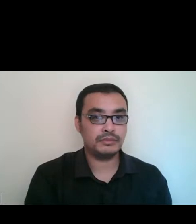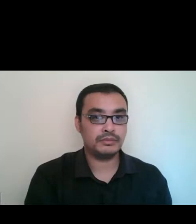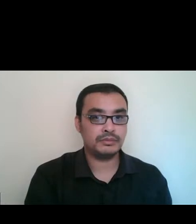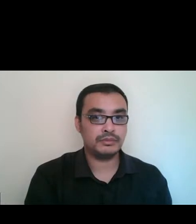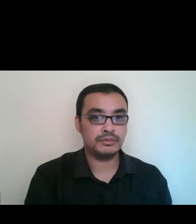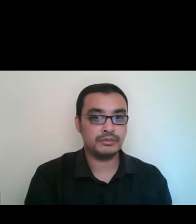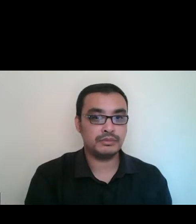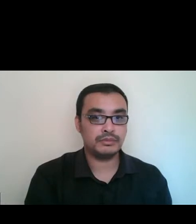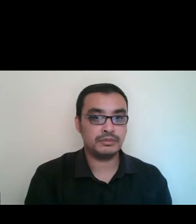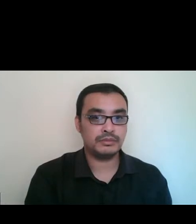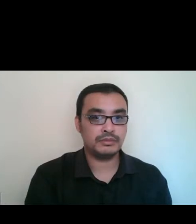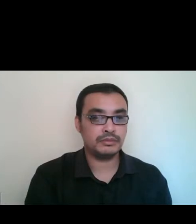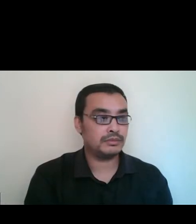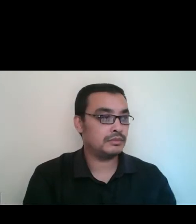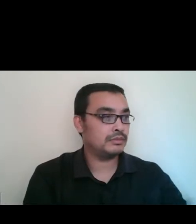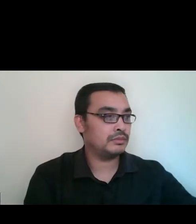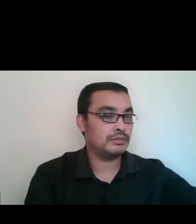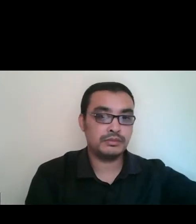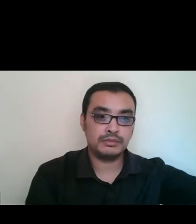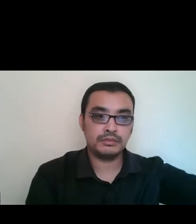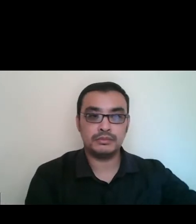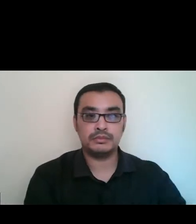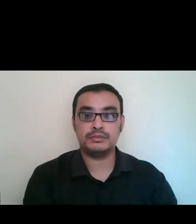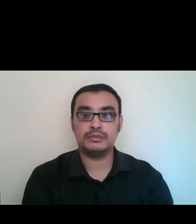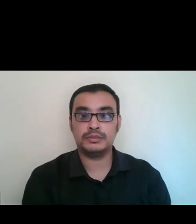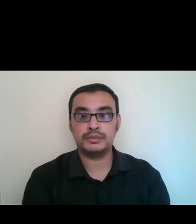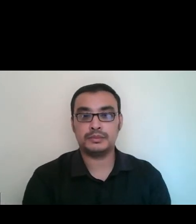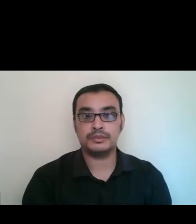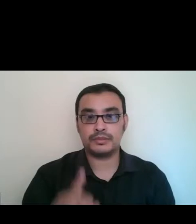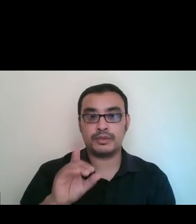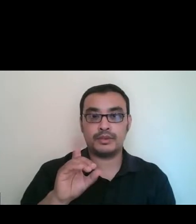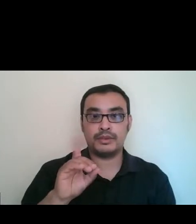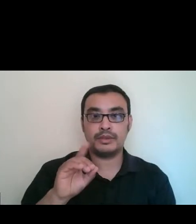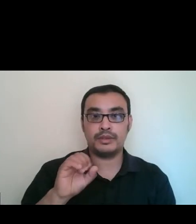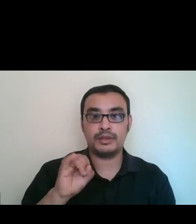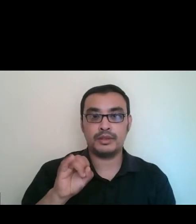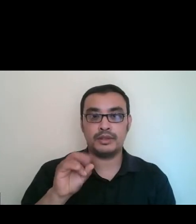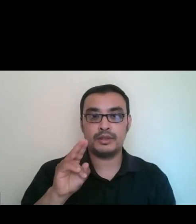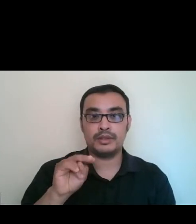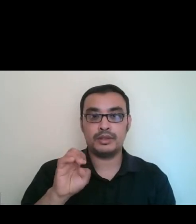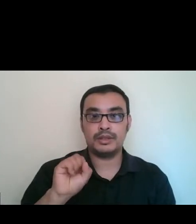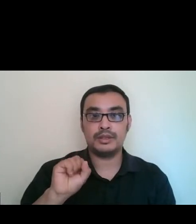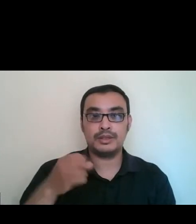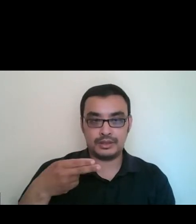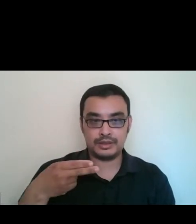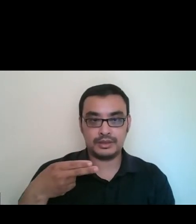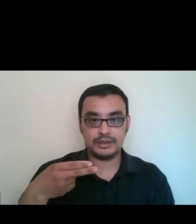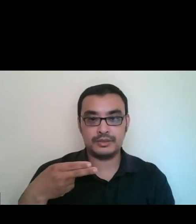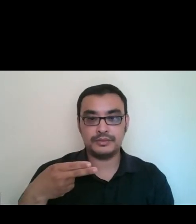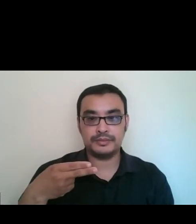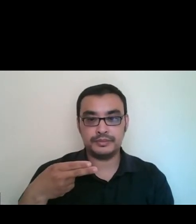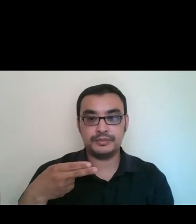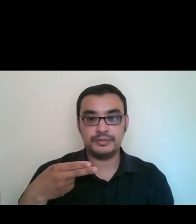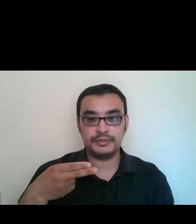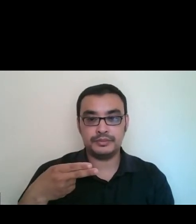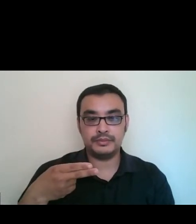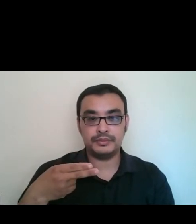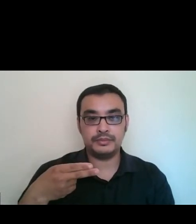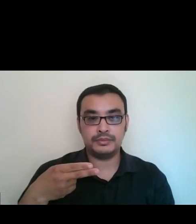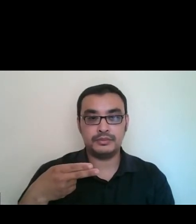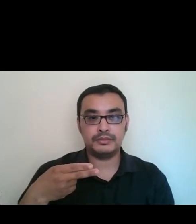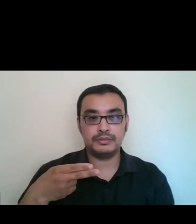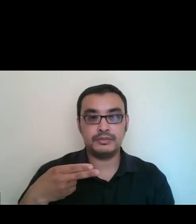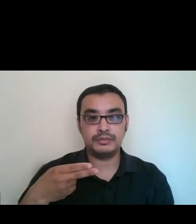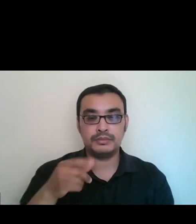Elizabeth, Dinesh is here. Please, Dinesh. Thank you. So as per the age, now I cross